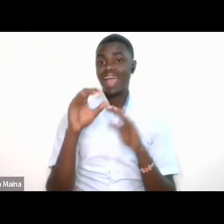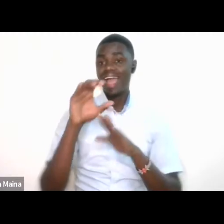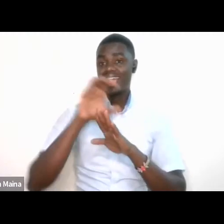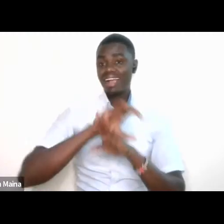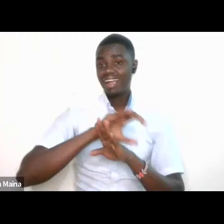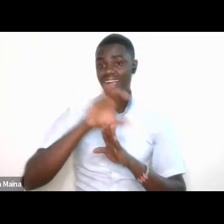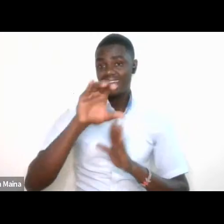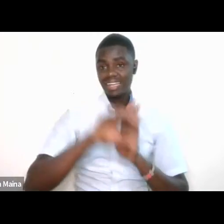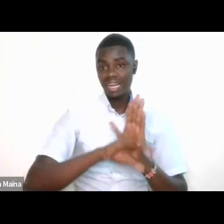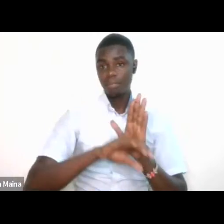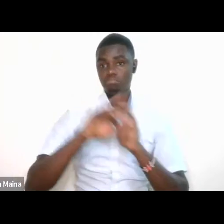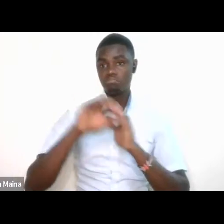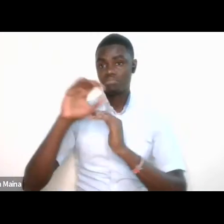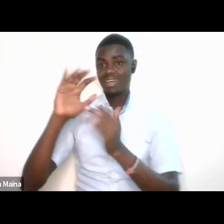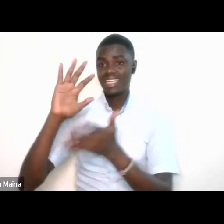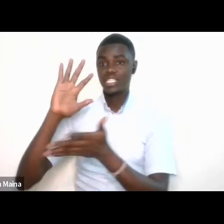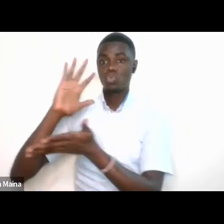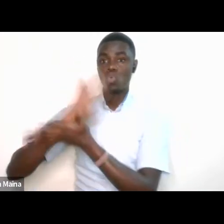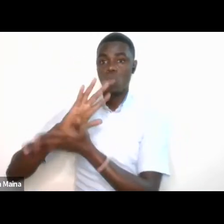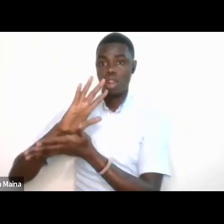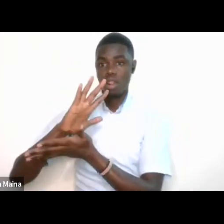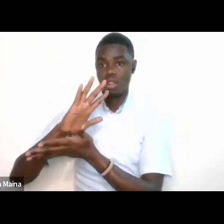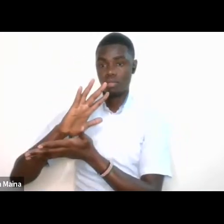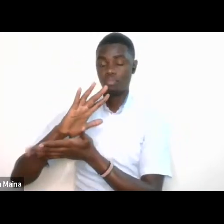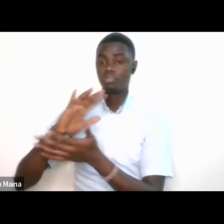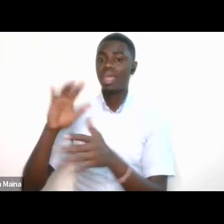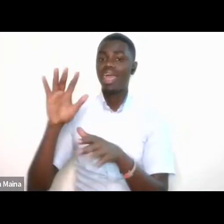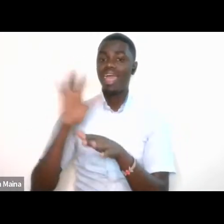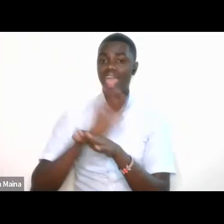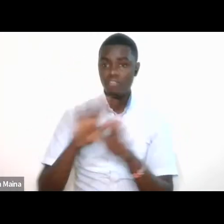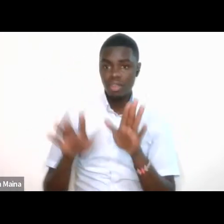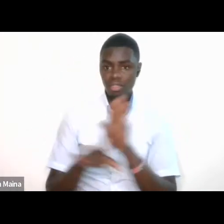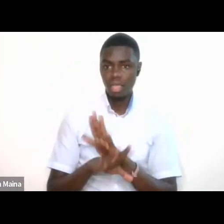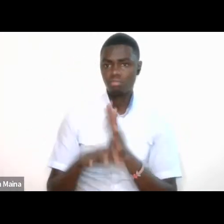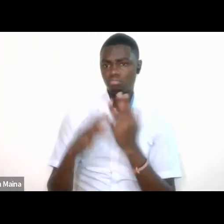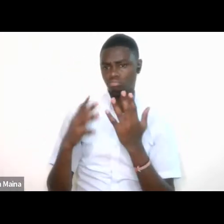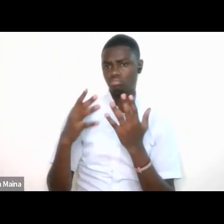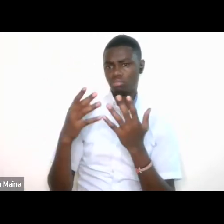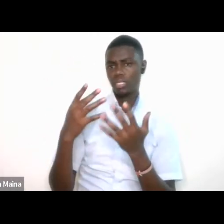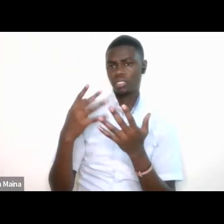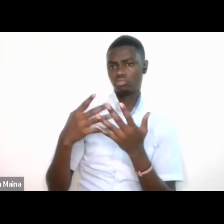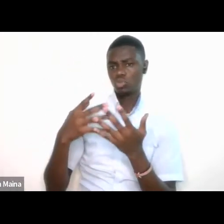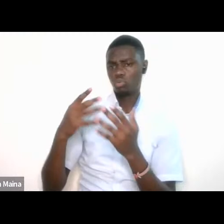schooling terms as everything that's got to do about teaching and learning.